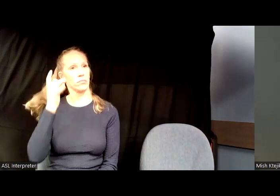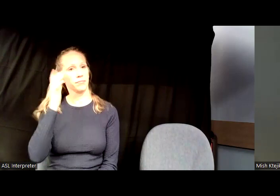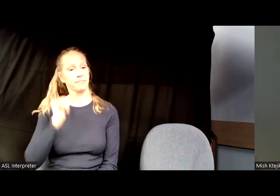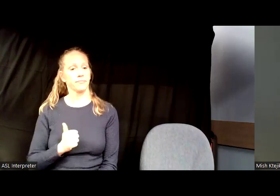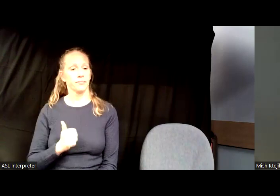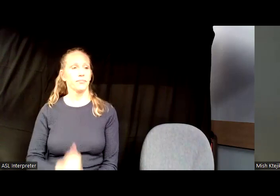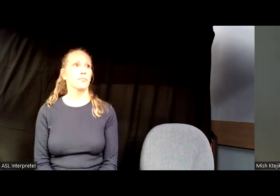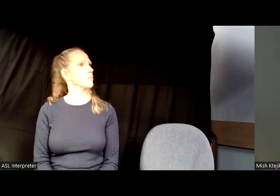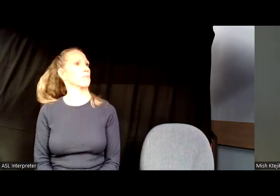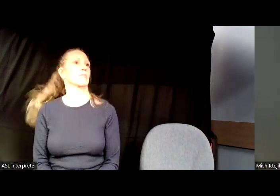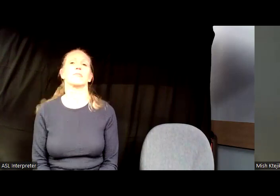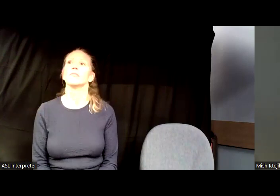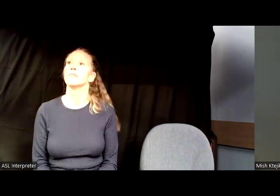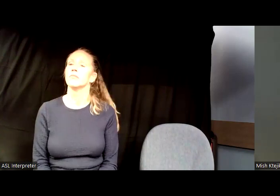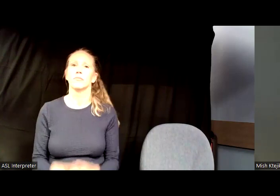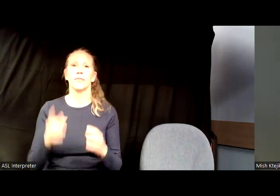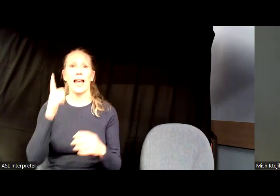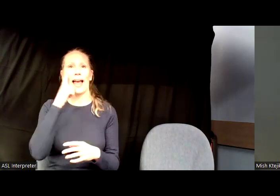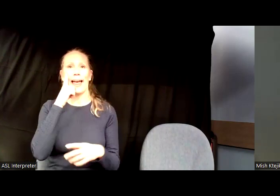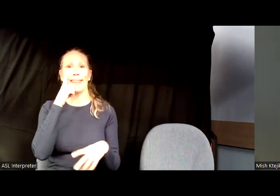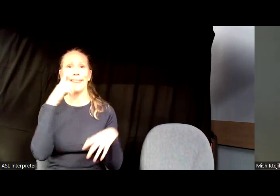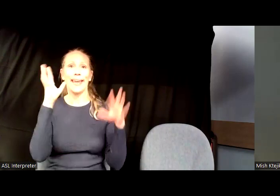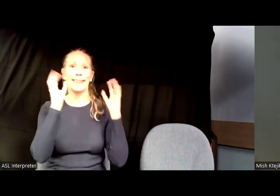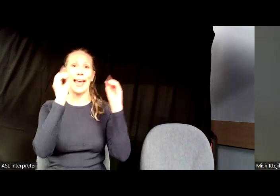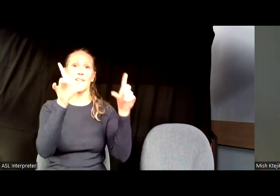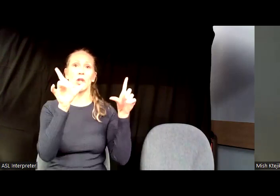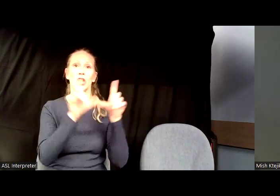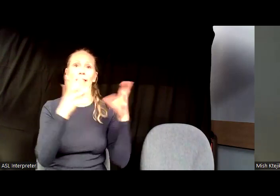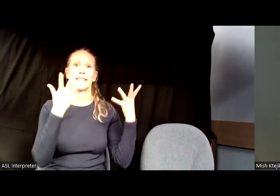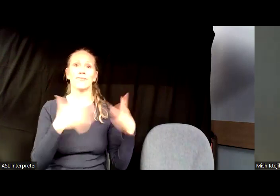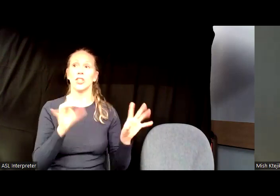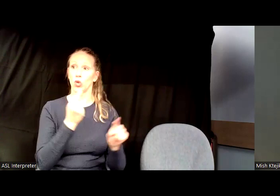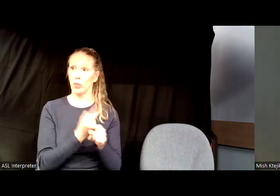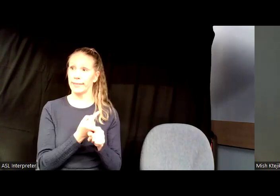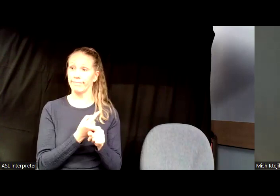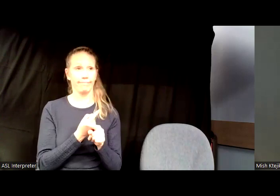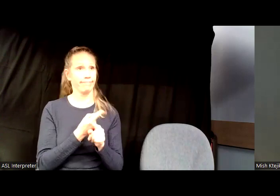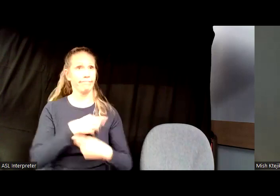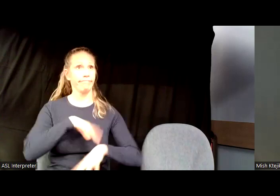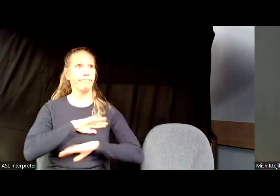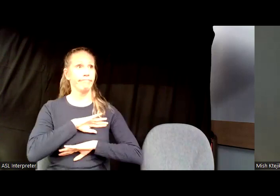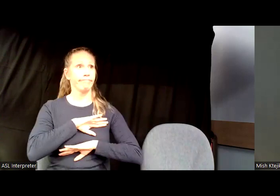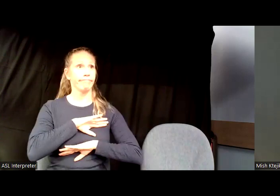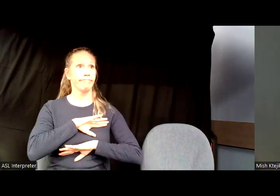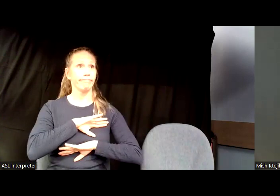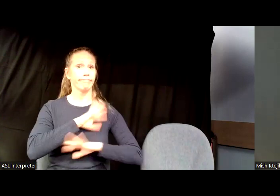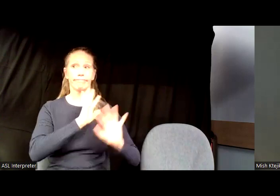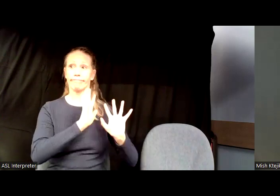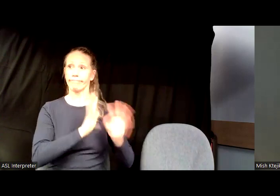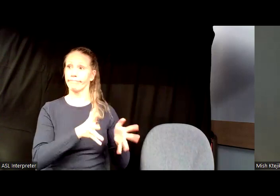Okay, I think we are done with the educational license, correct? Yes, satisfied, leave it as